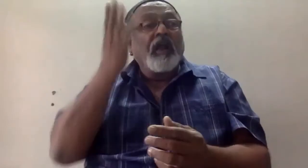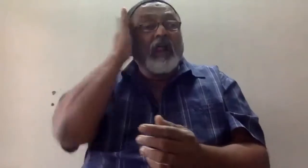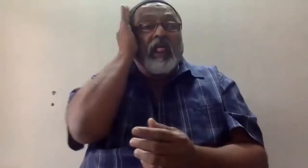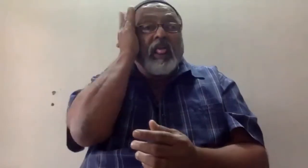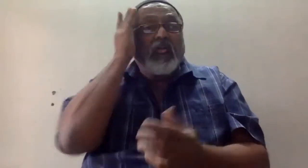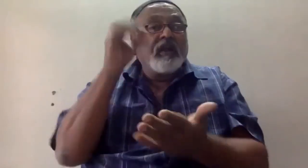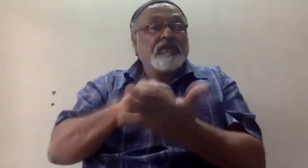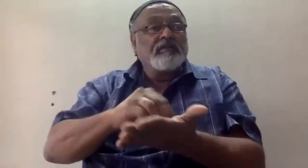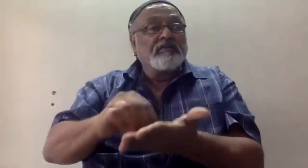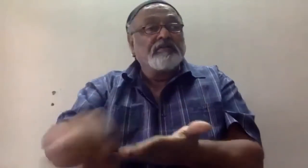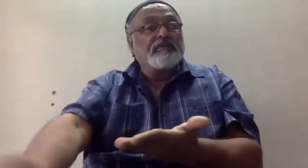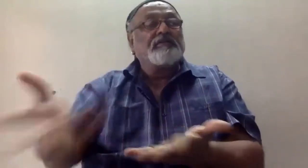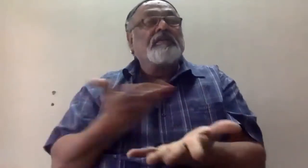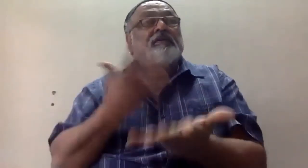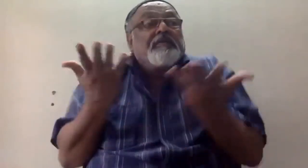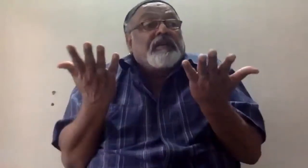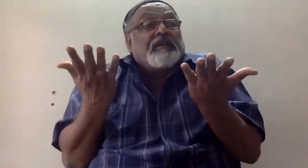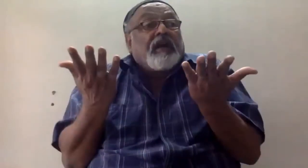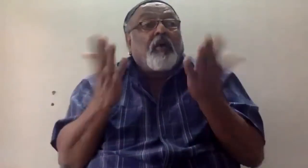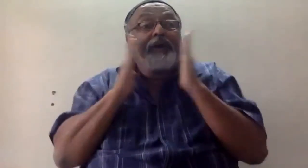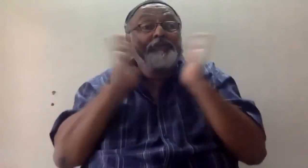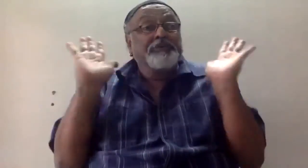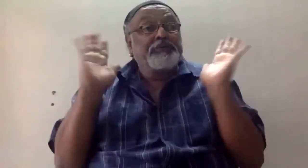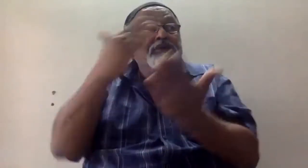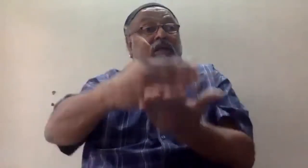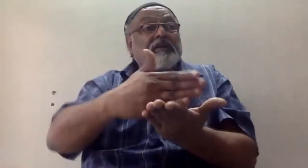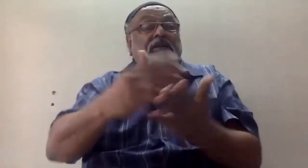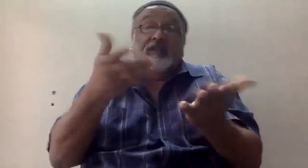These are important challenges. Coming to the courtrooms.